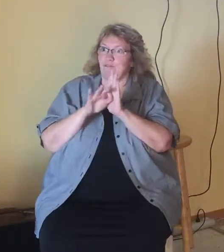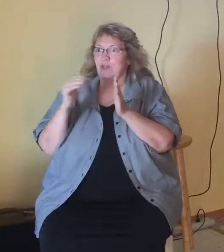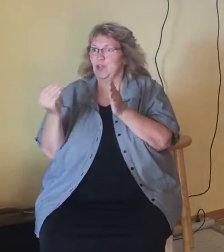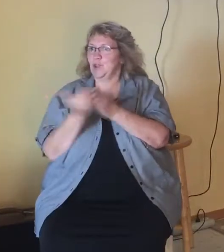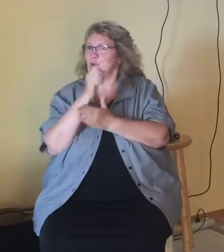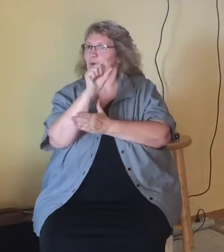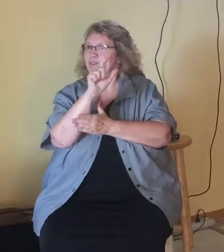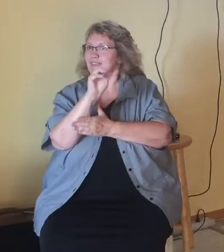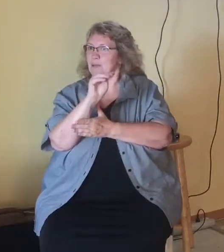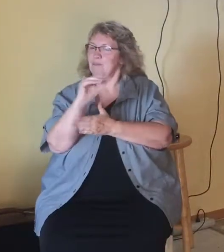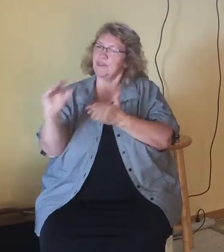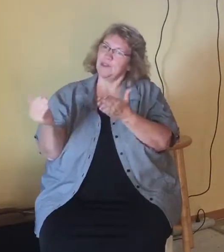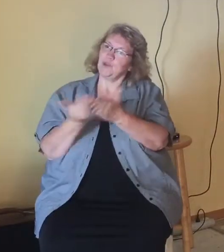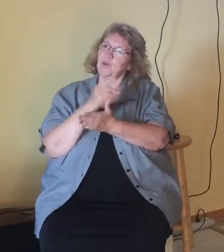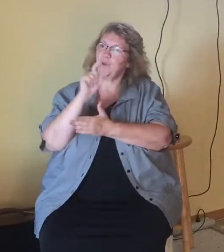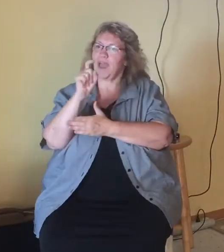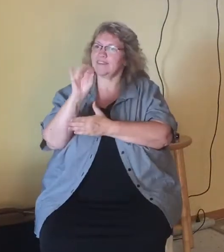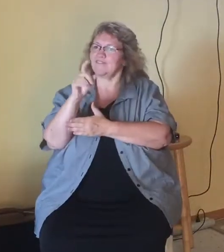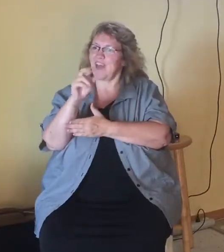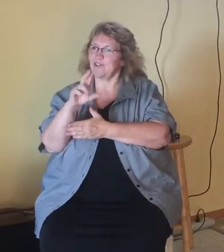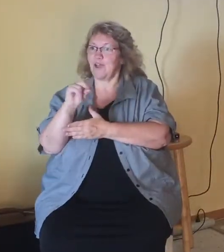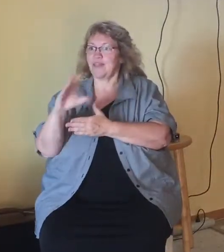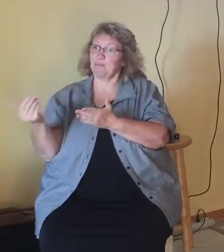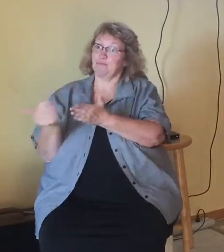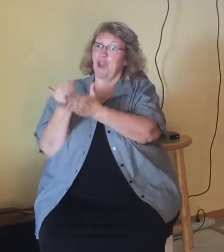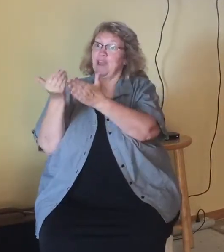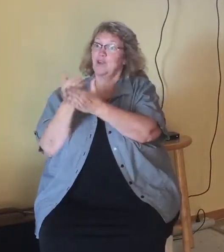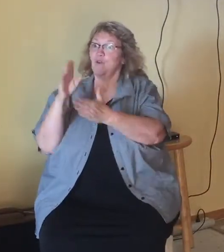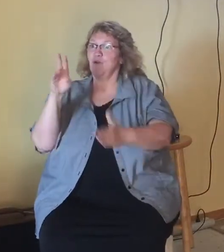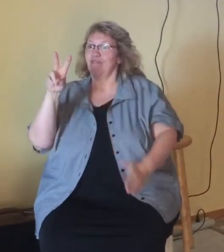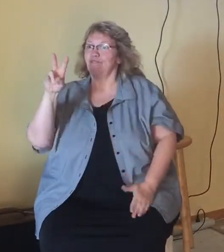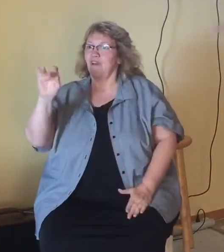newly reformulated X Factor, and the brand new Vital